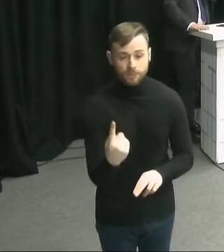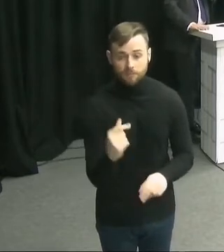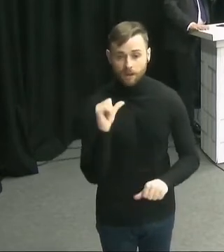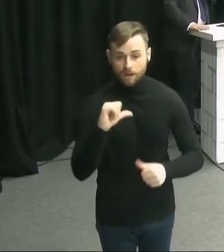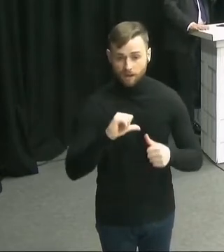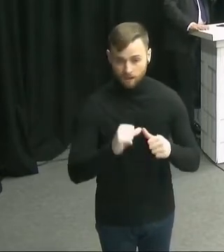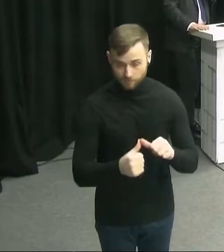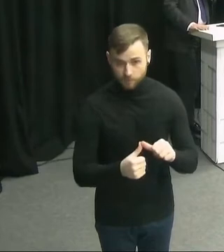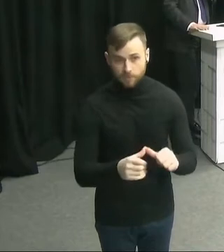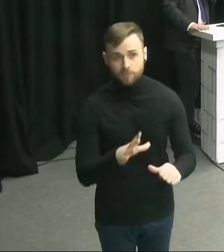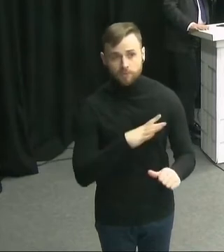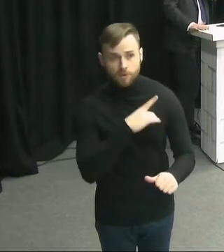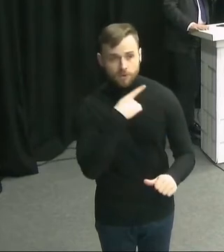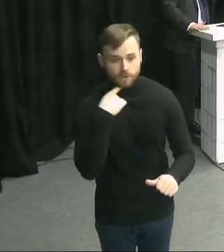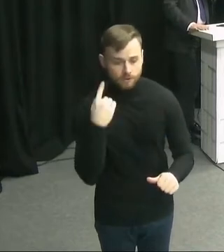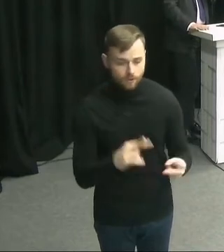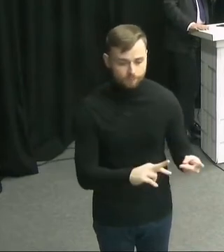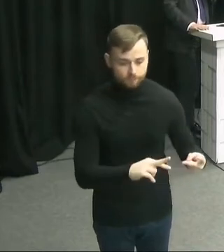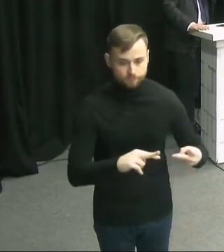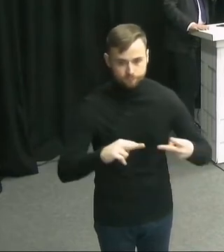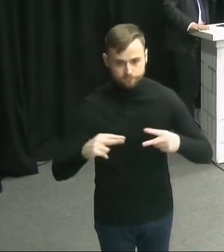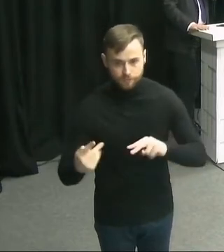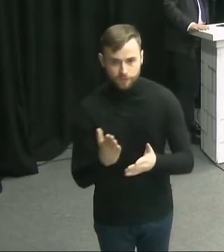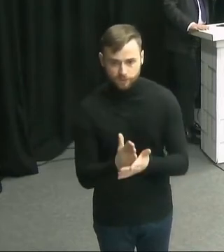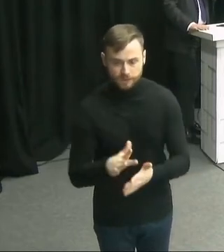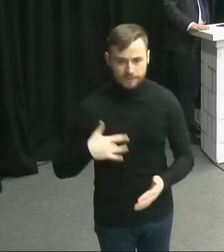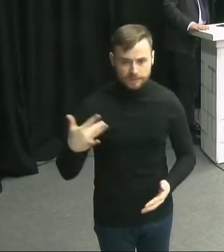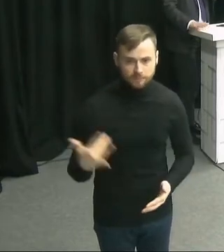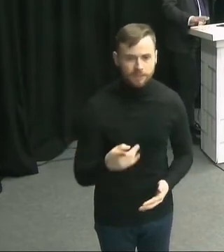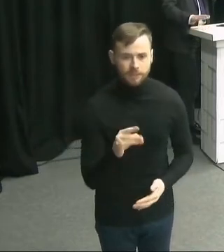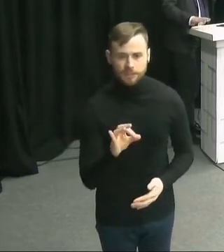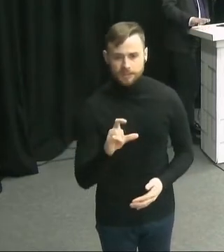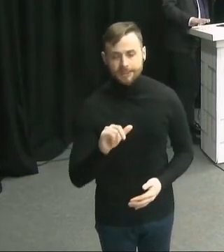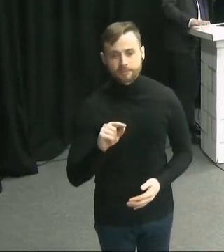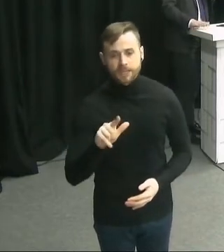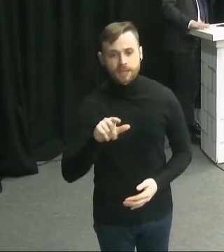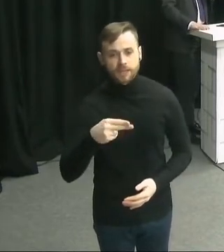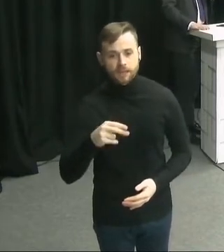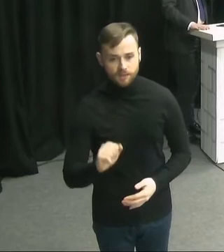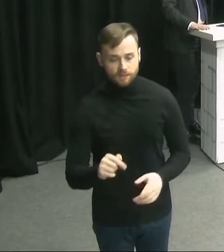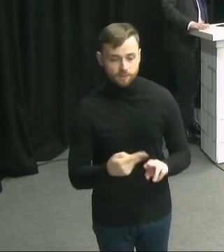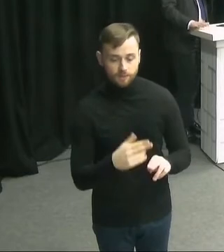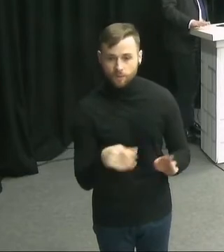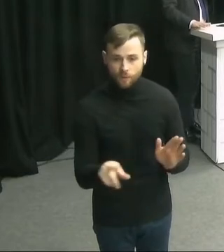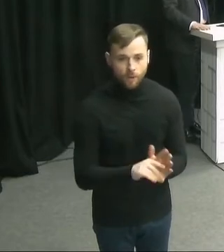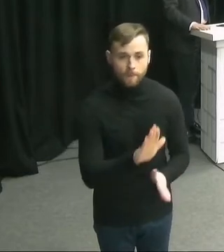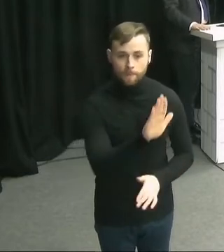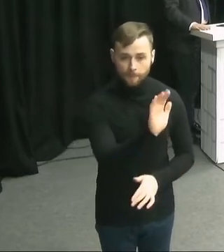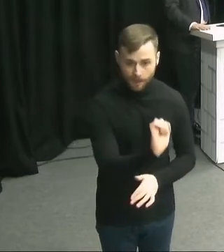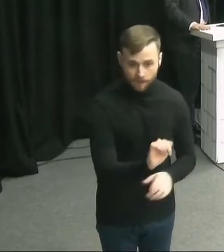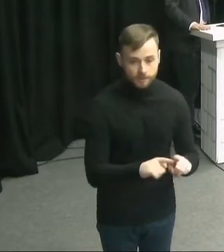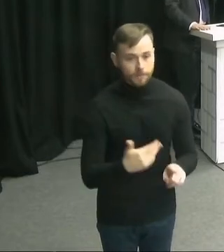Today, it is very important that we have a number of interdisciplinary studies. So both